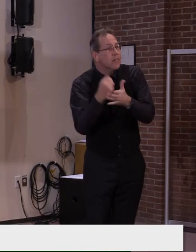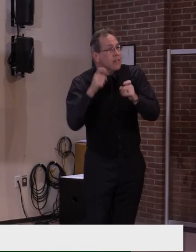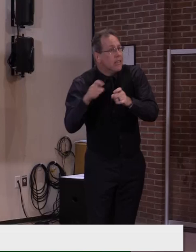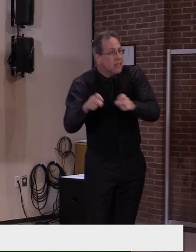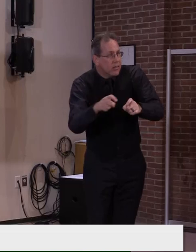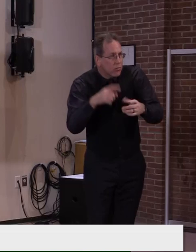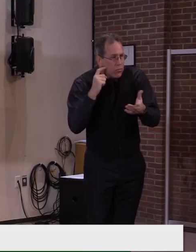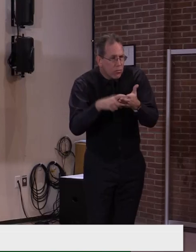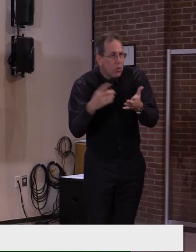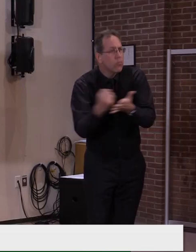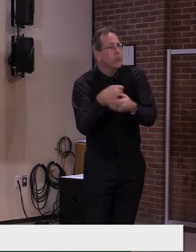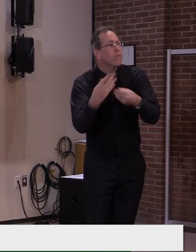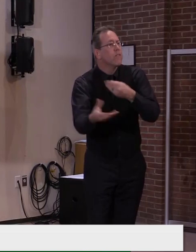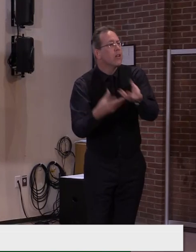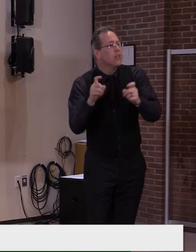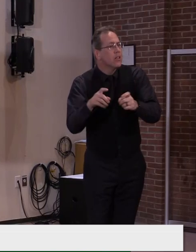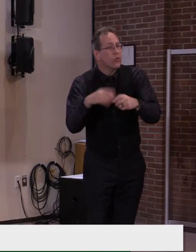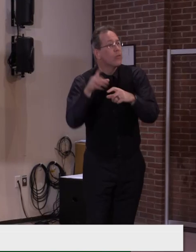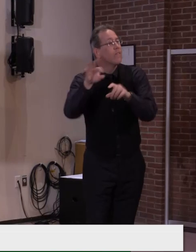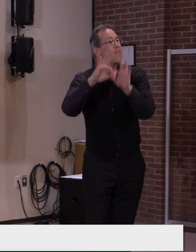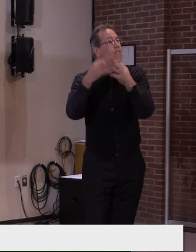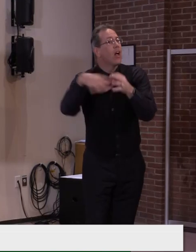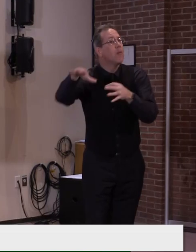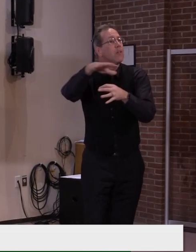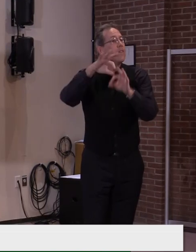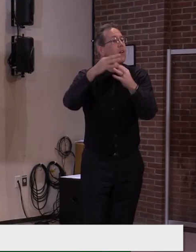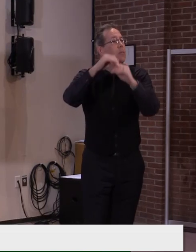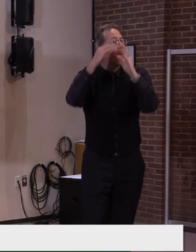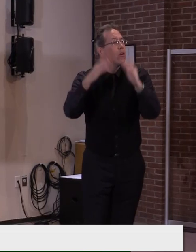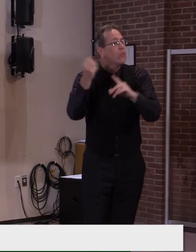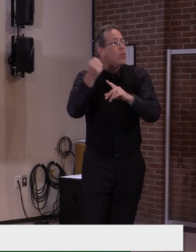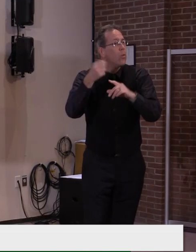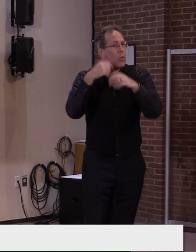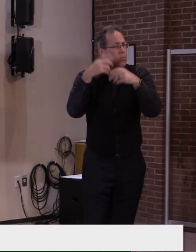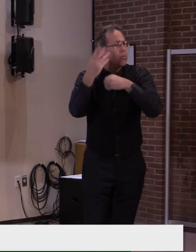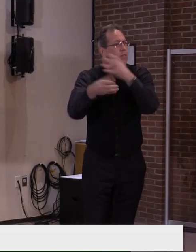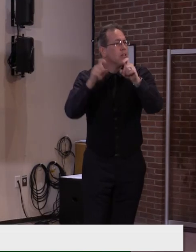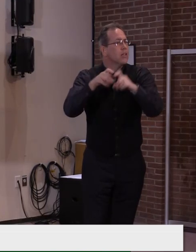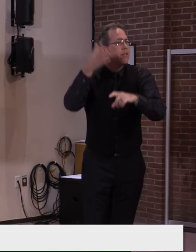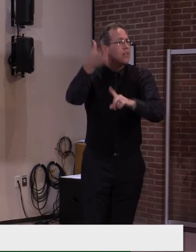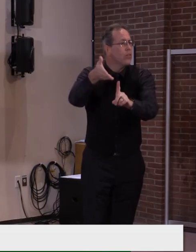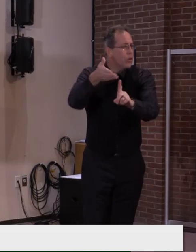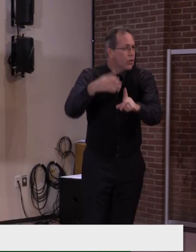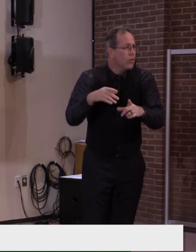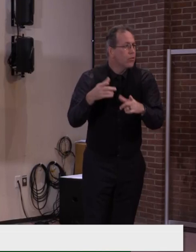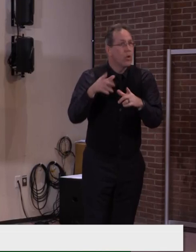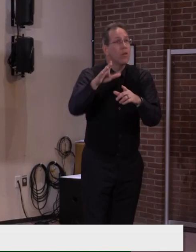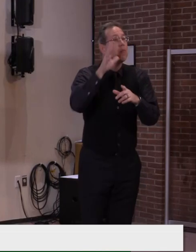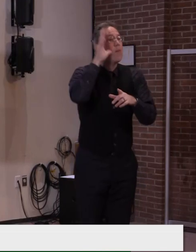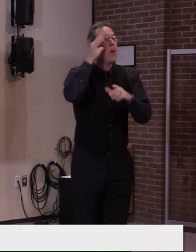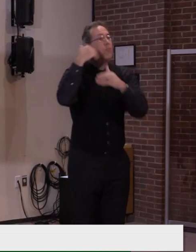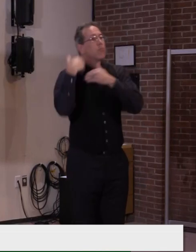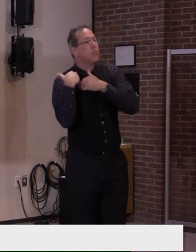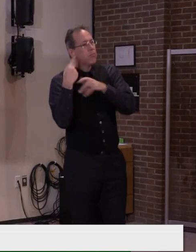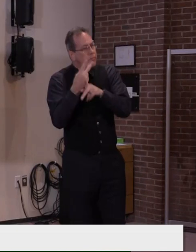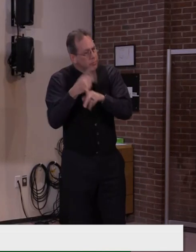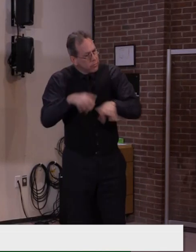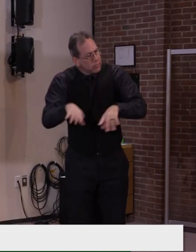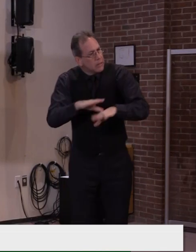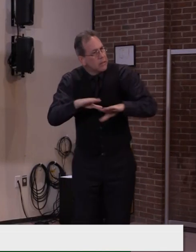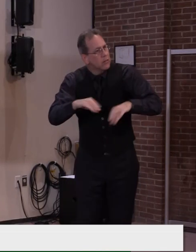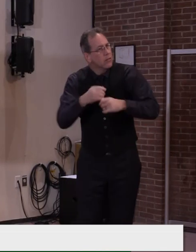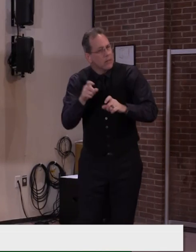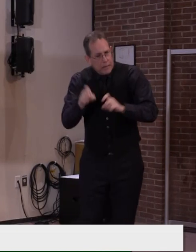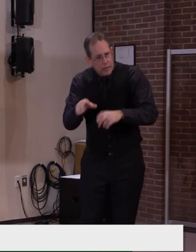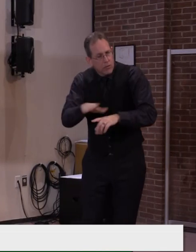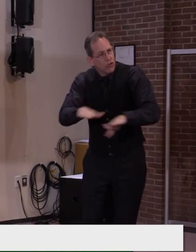to families and their students. And the parents, not the schools, will be responsible for administering the tests at home. That's a major change that we're